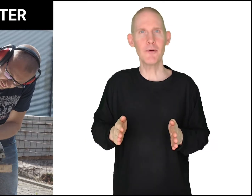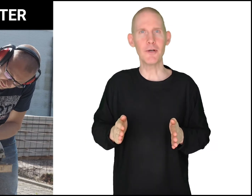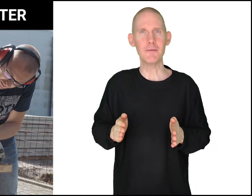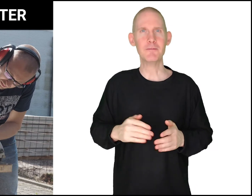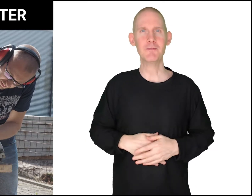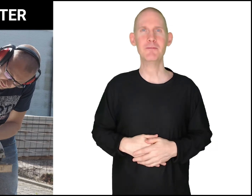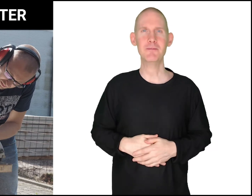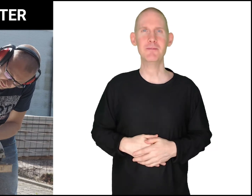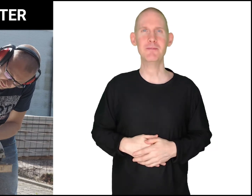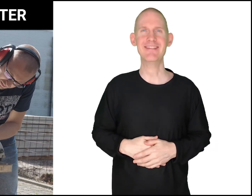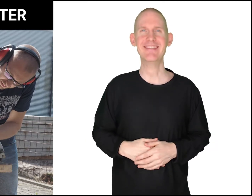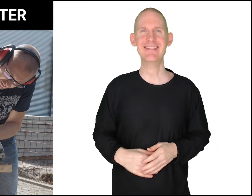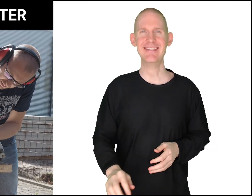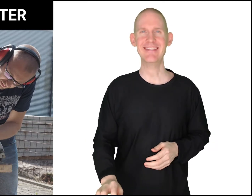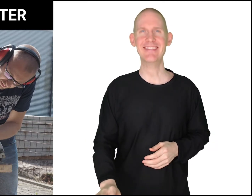carpenter.